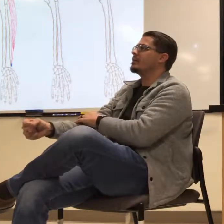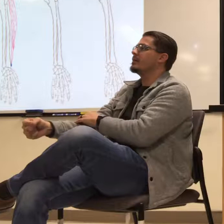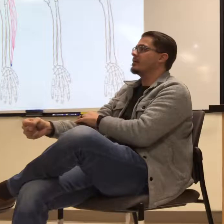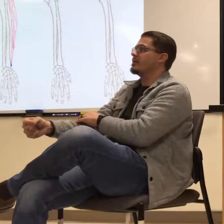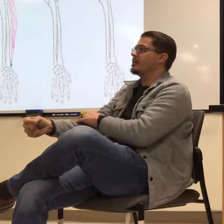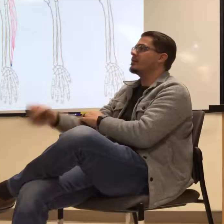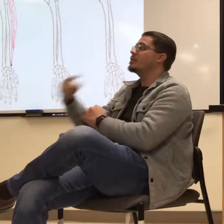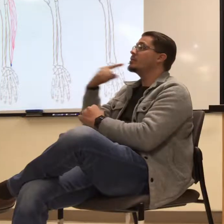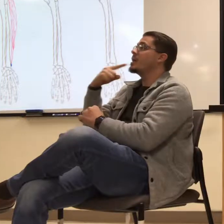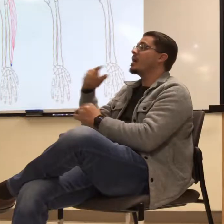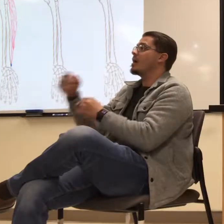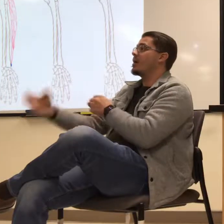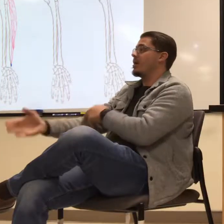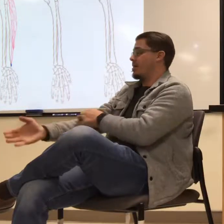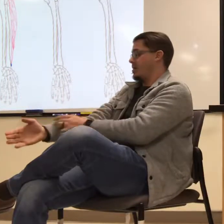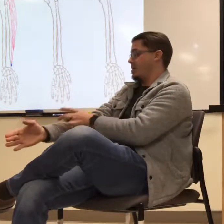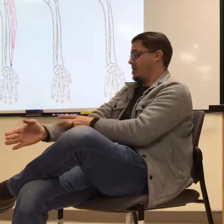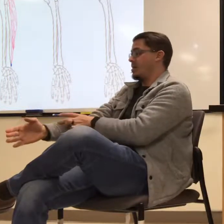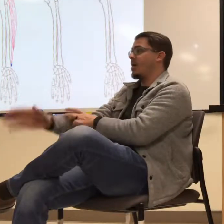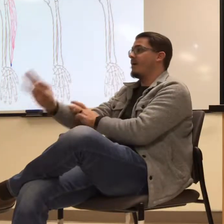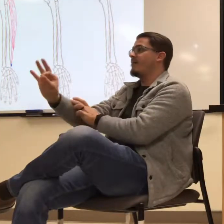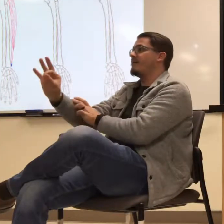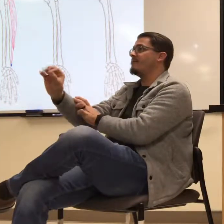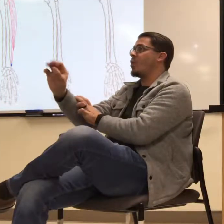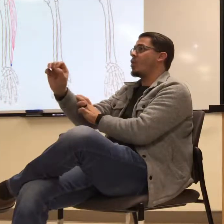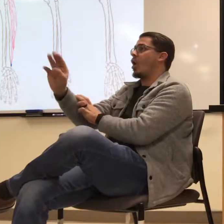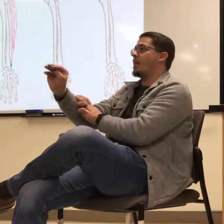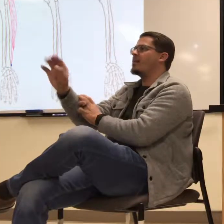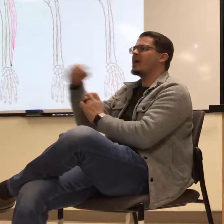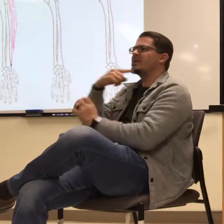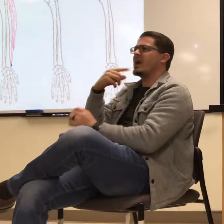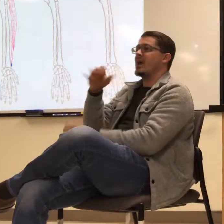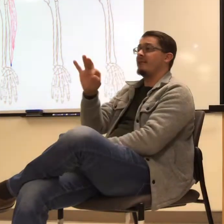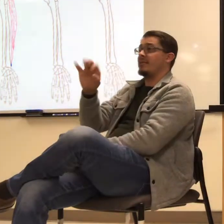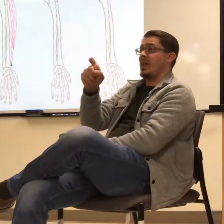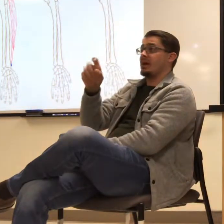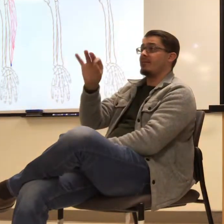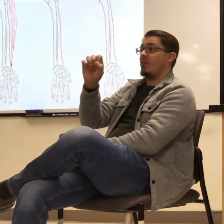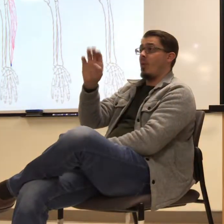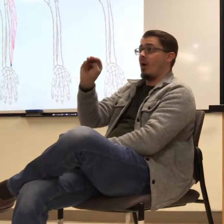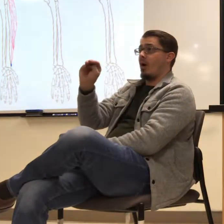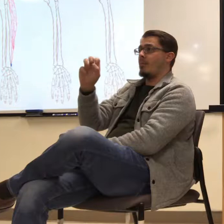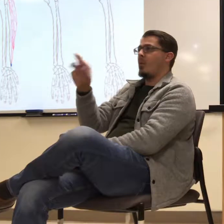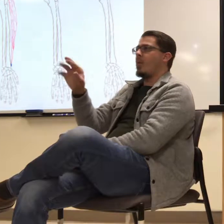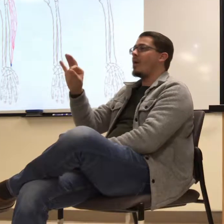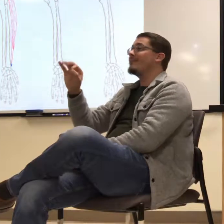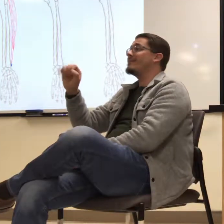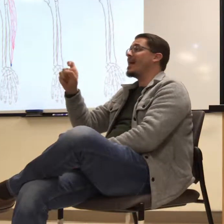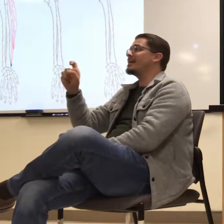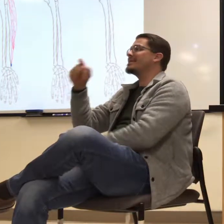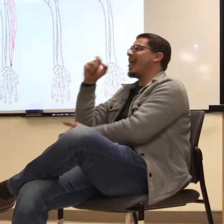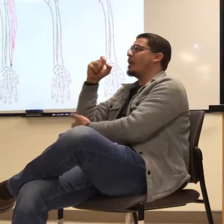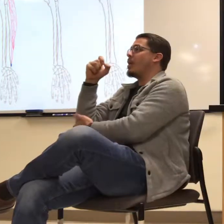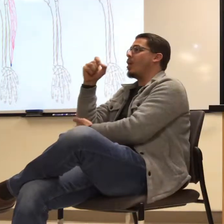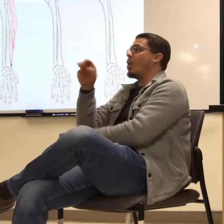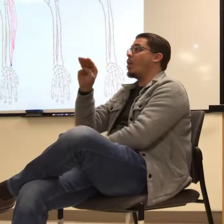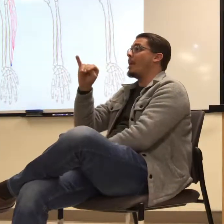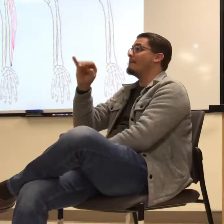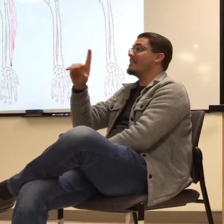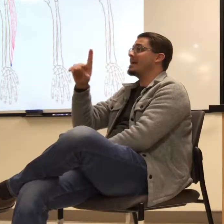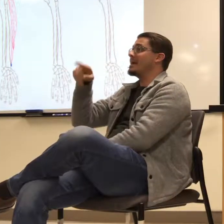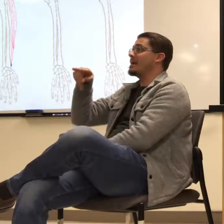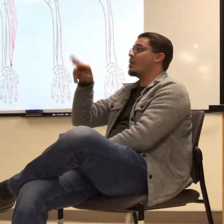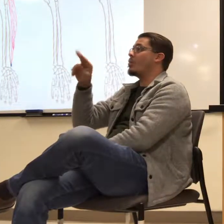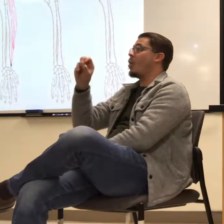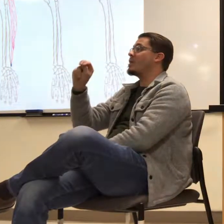You would say forearm. So you could say flex forearm or flex elbow mid pronation. That's always the best way to put